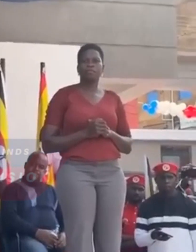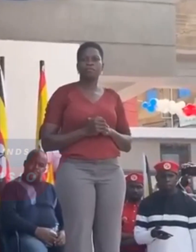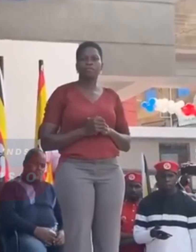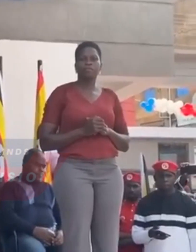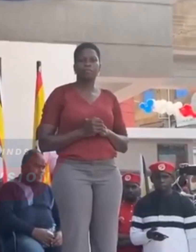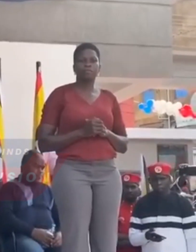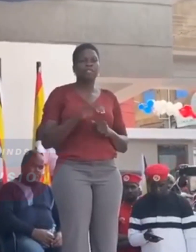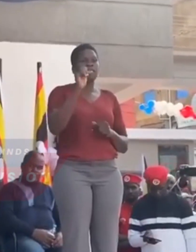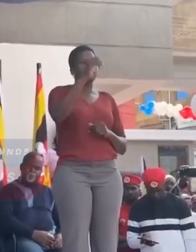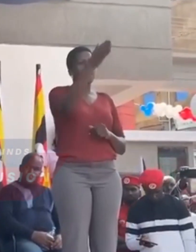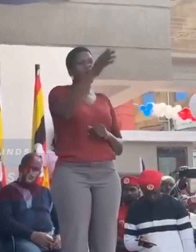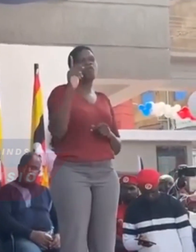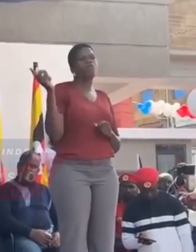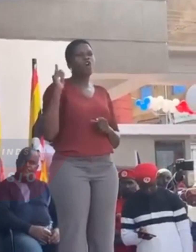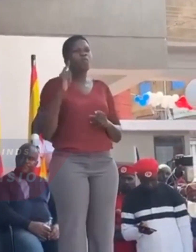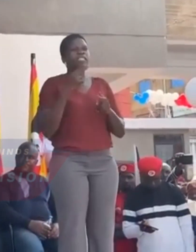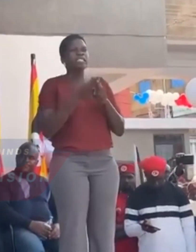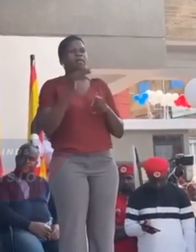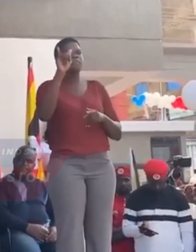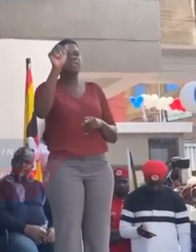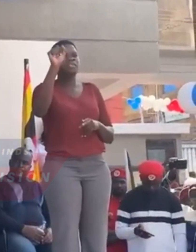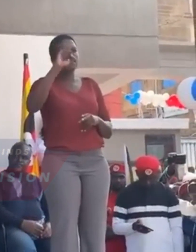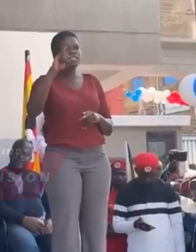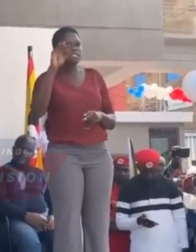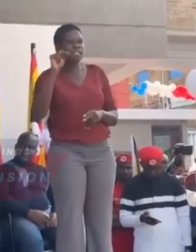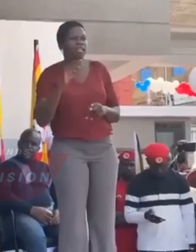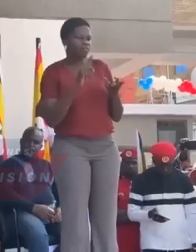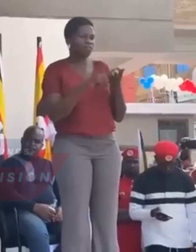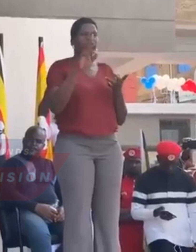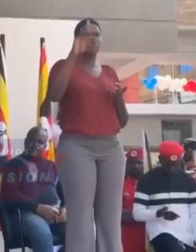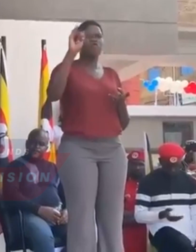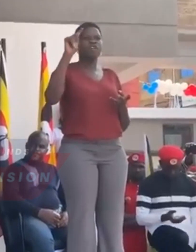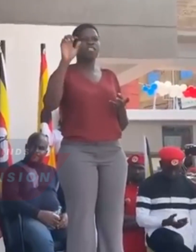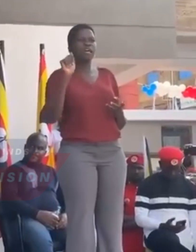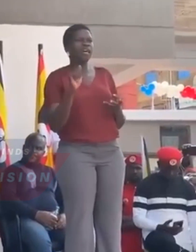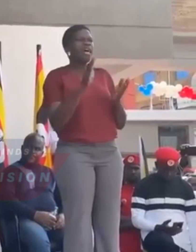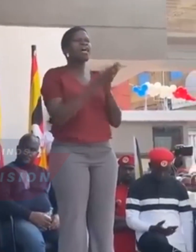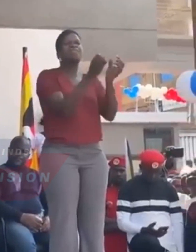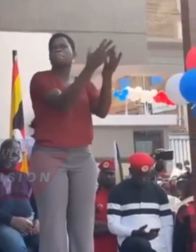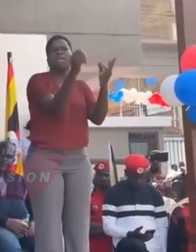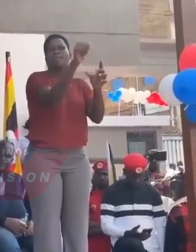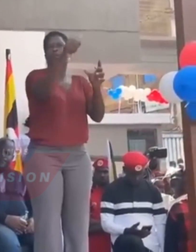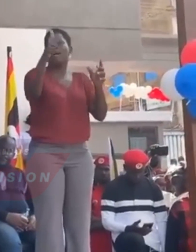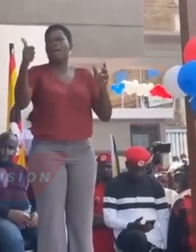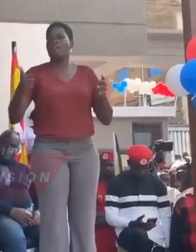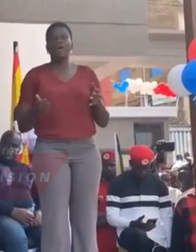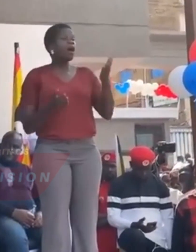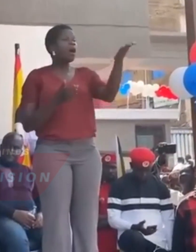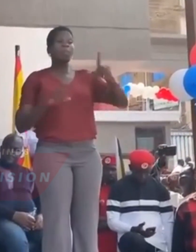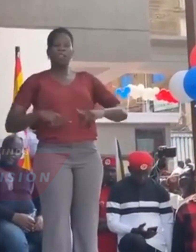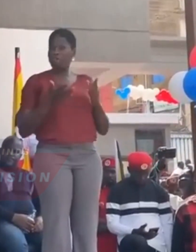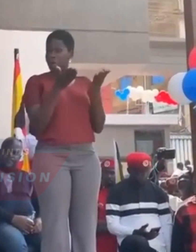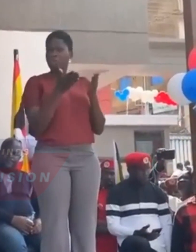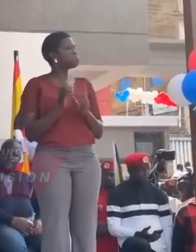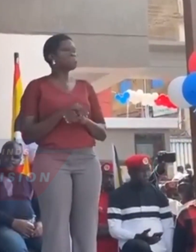This comrade Yasin Kauma, Rita Nabu Kenya, Dani Cheyune, Banji nyo. They no longer